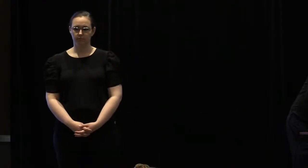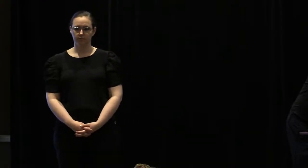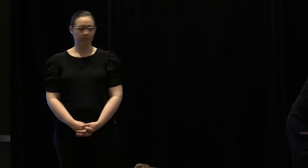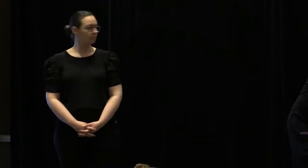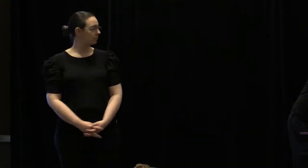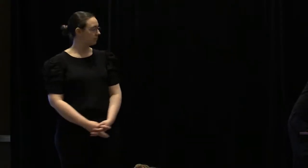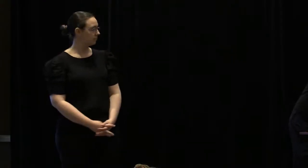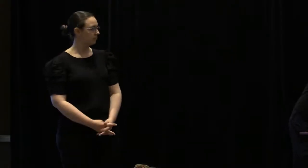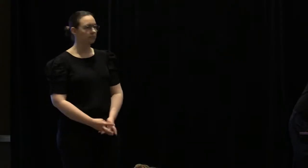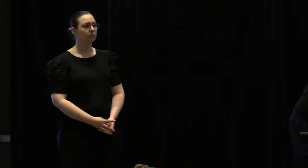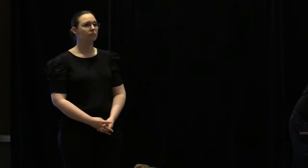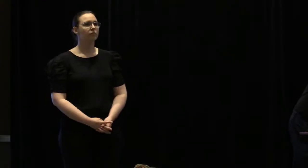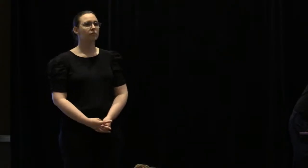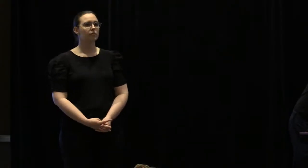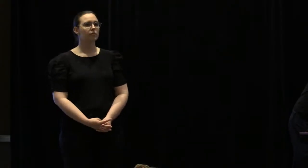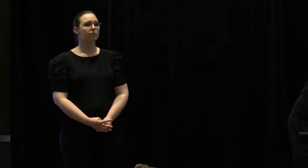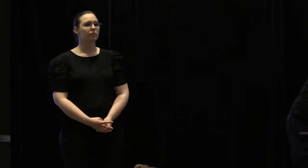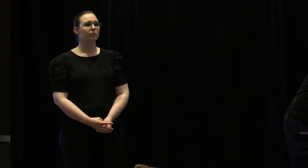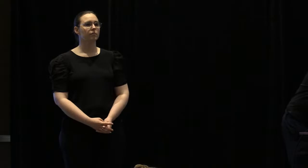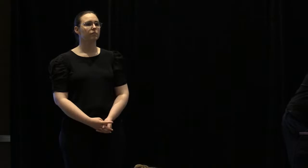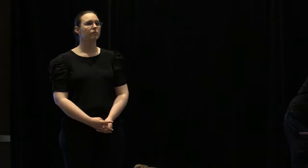Forrest, we're actually live.